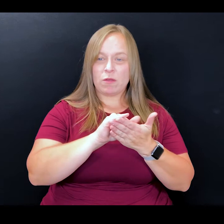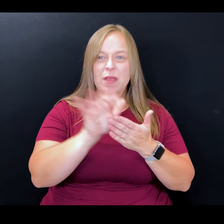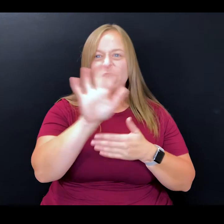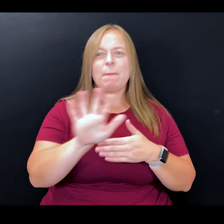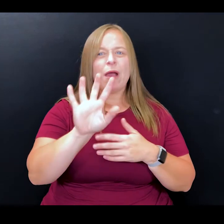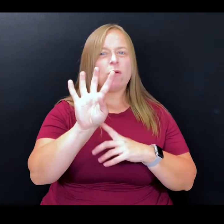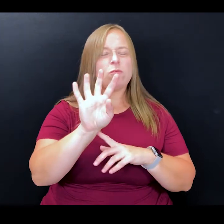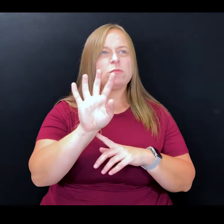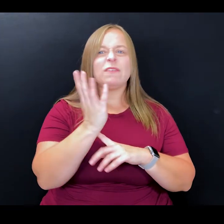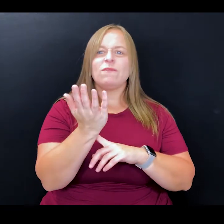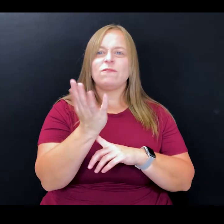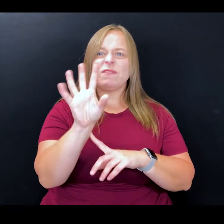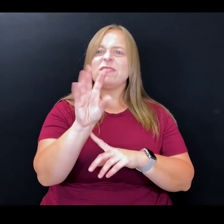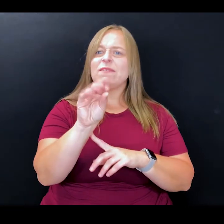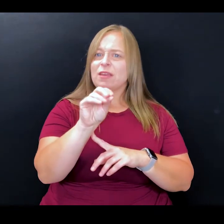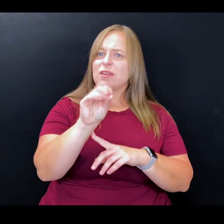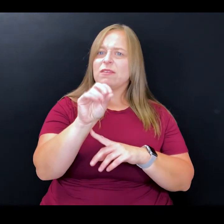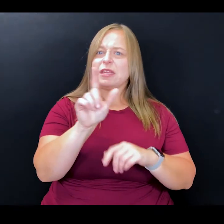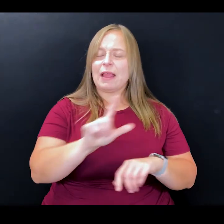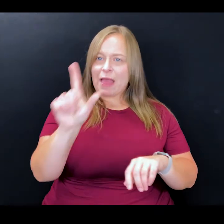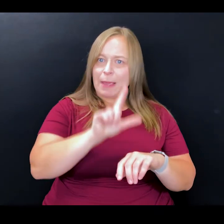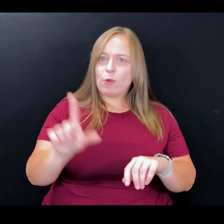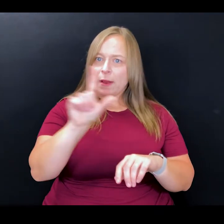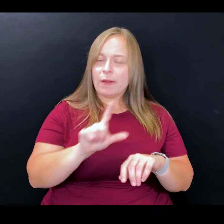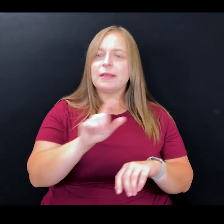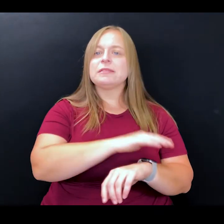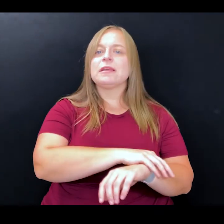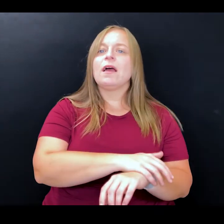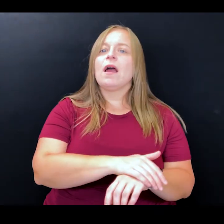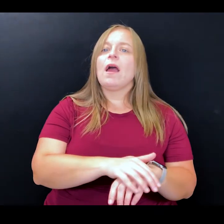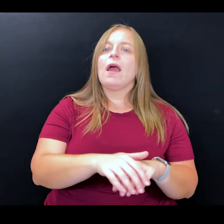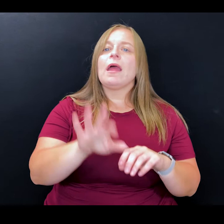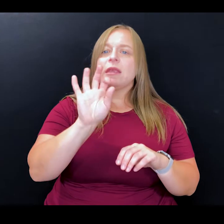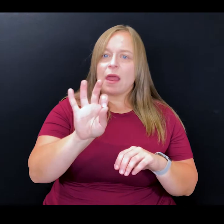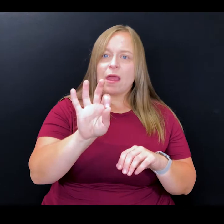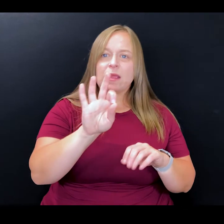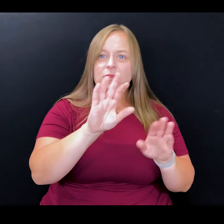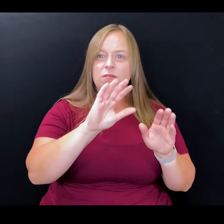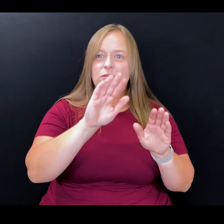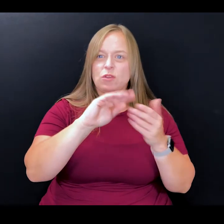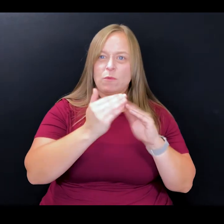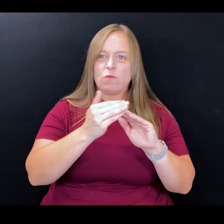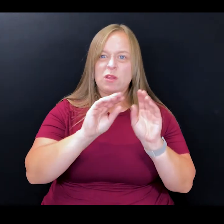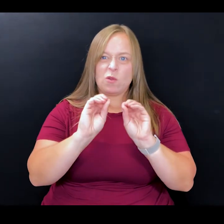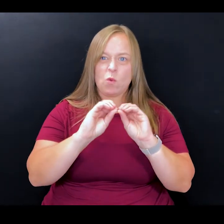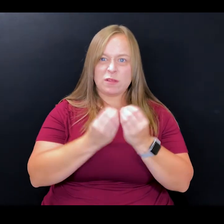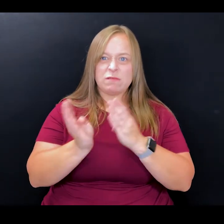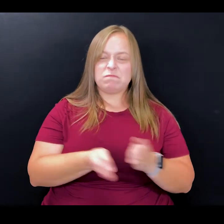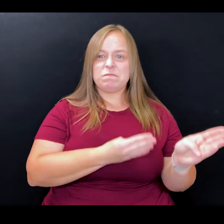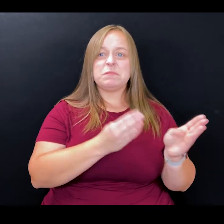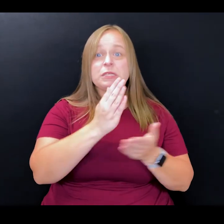we have about right now 50 libraries, but 9 community organizations, and some of them